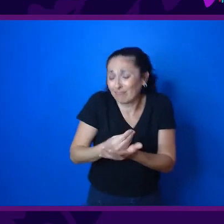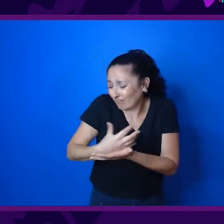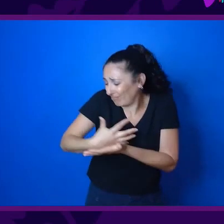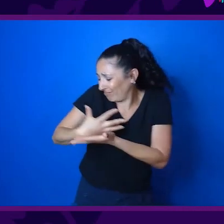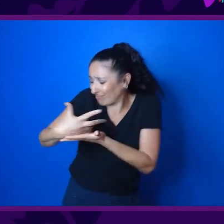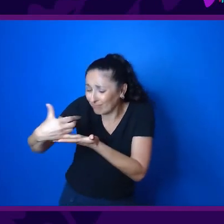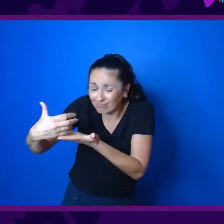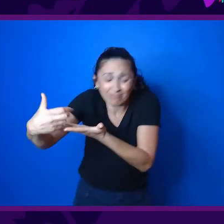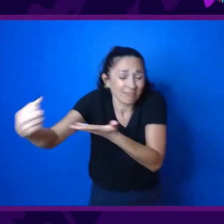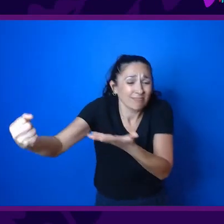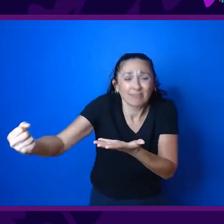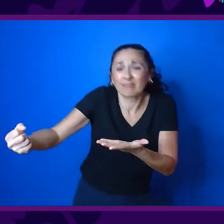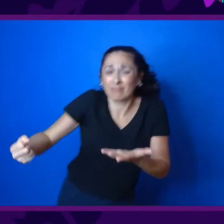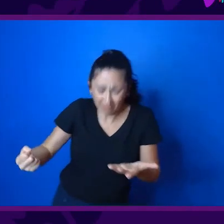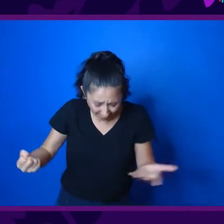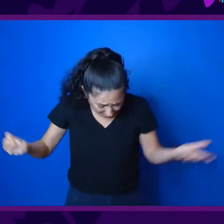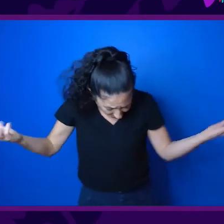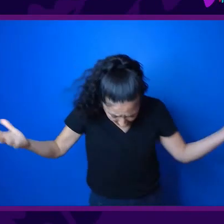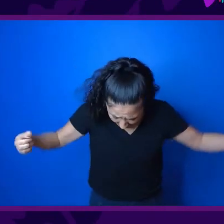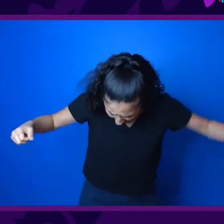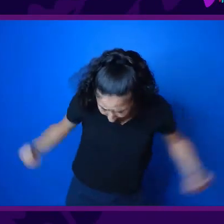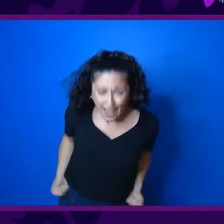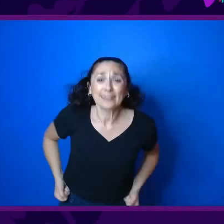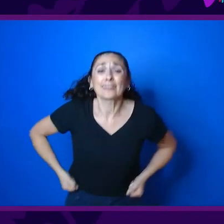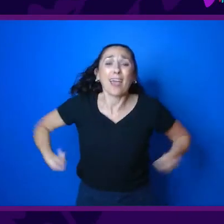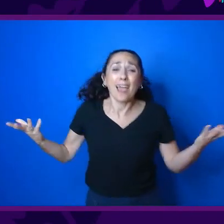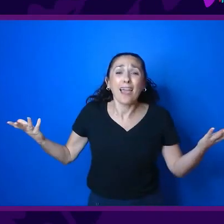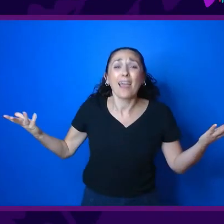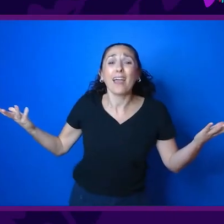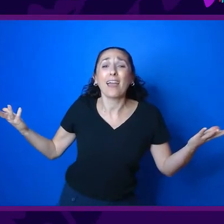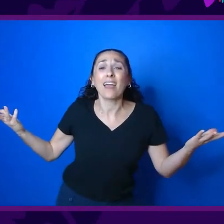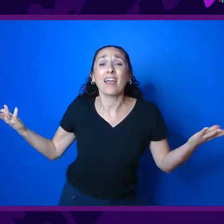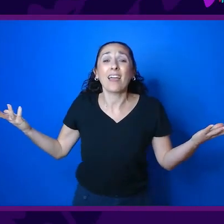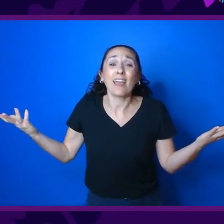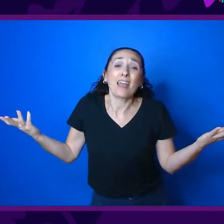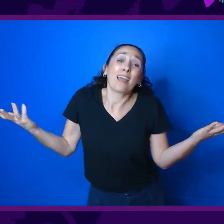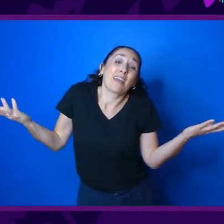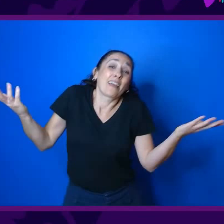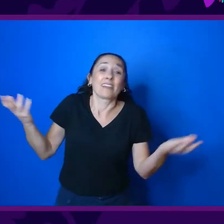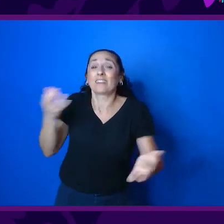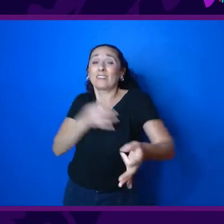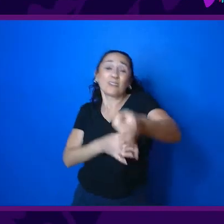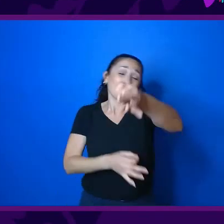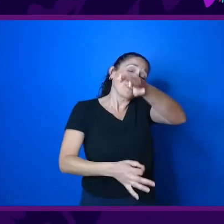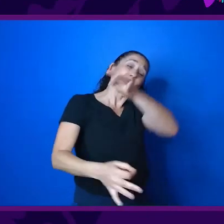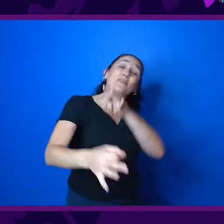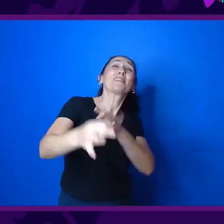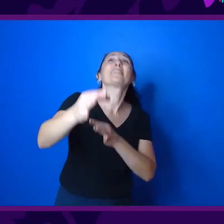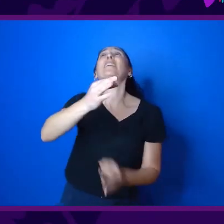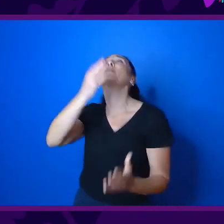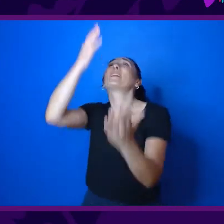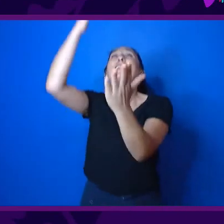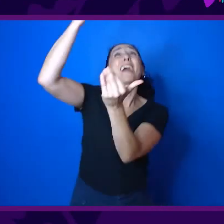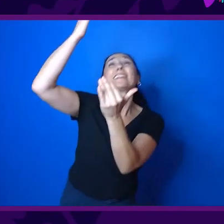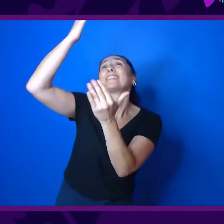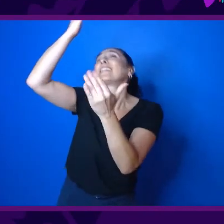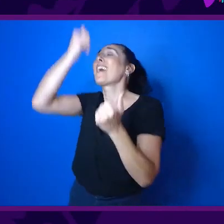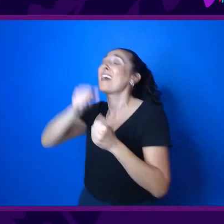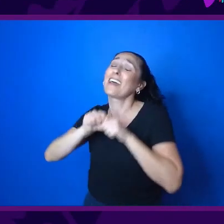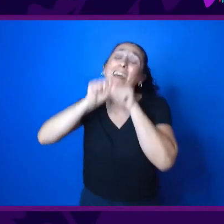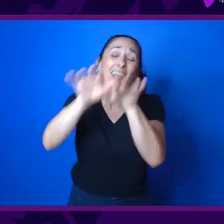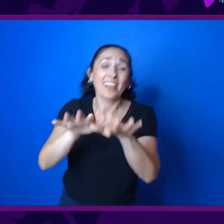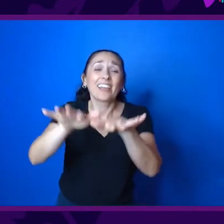Te lo doy, el dinero no me alcanza. Lo que aún es la esperanza.